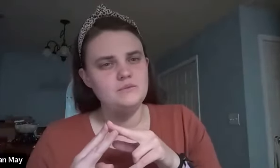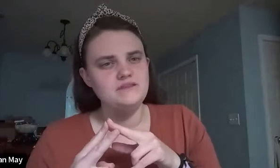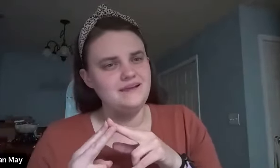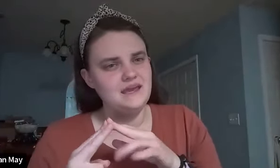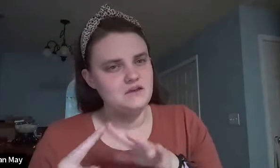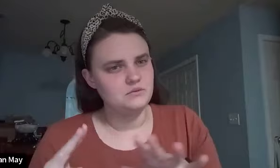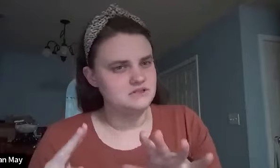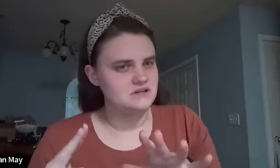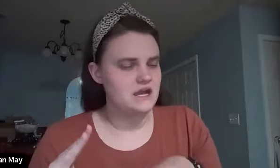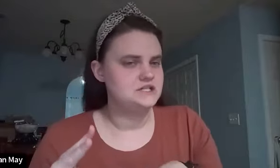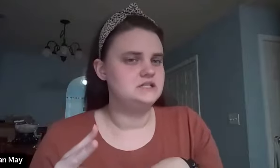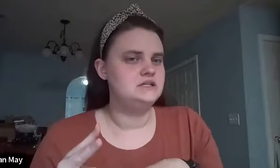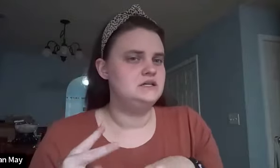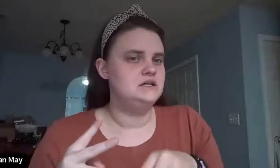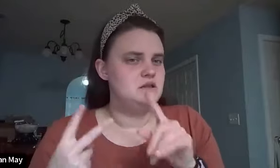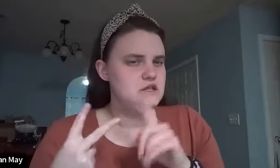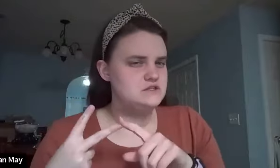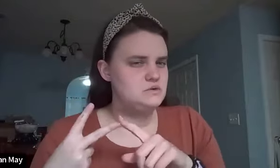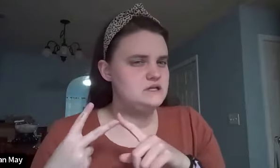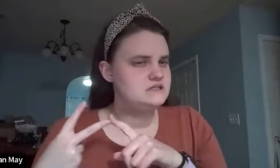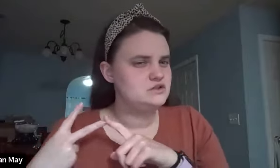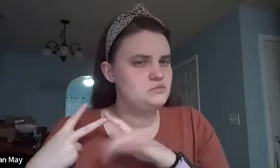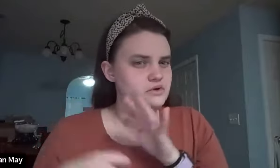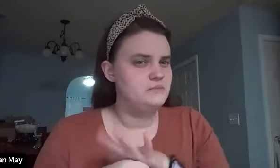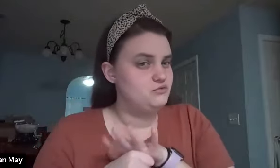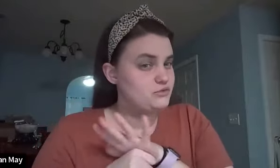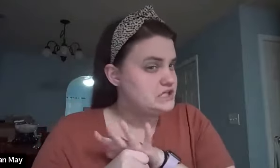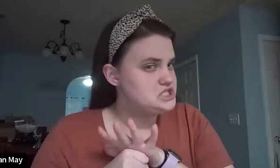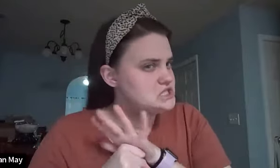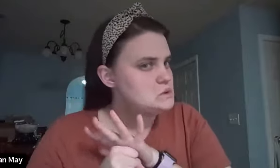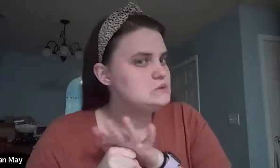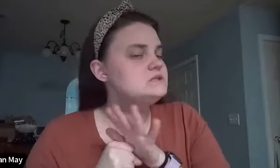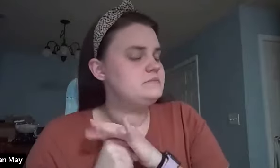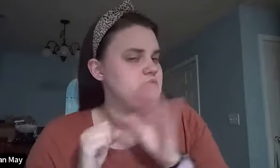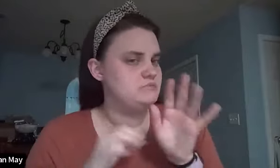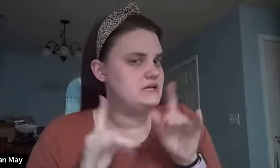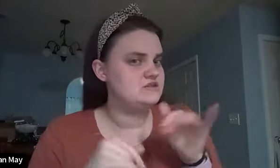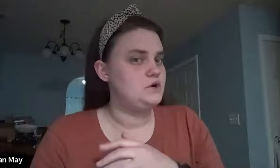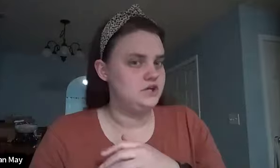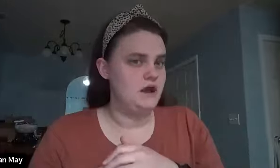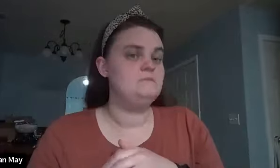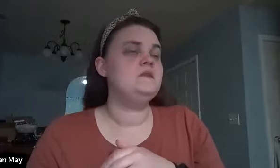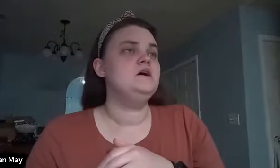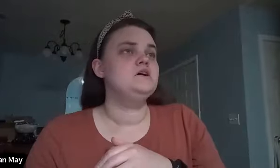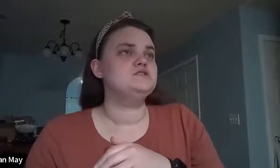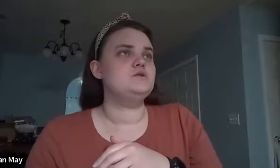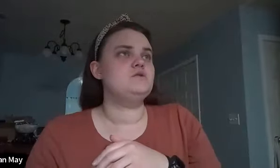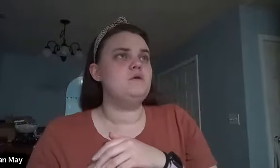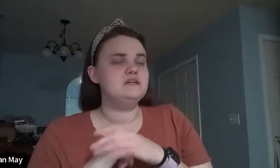common, like everyone's going to catch it. This one is a little more, can be regional, depends on where you're at. So the one that's the